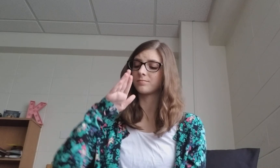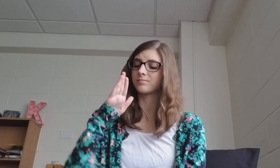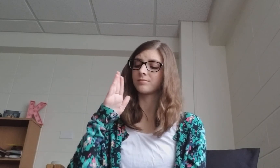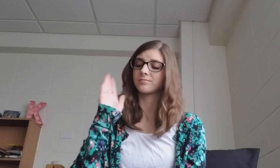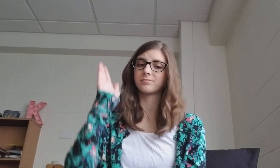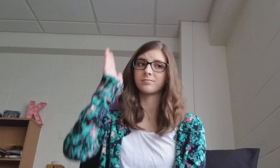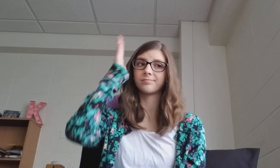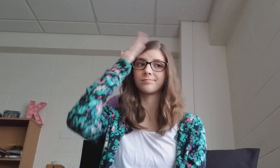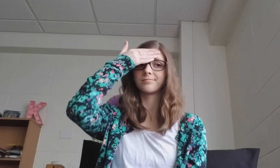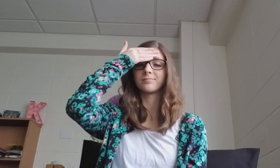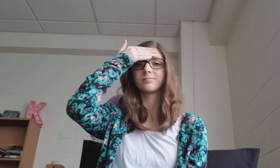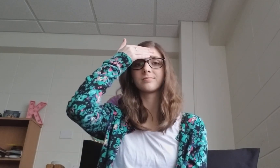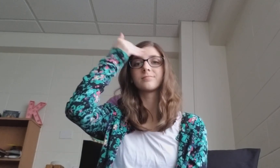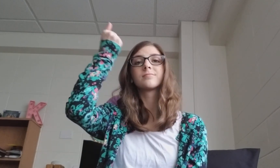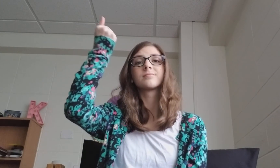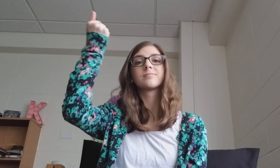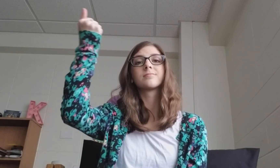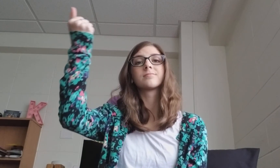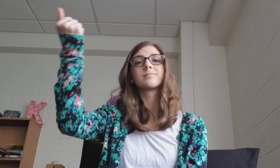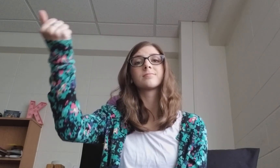will forget And